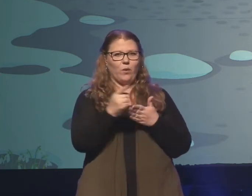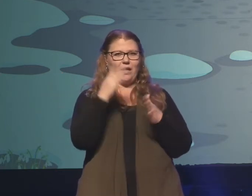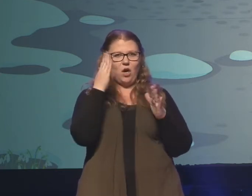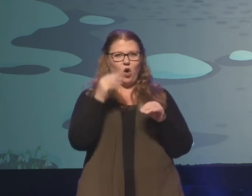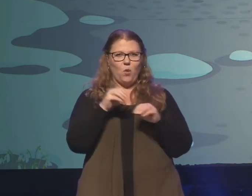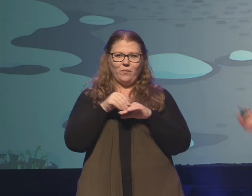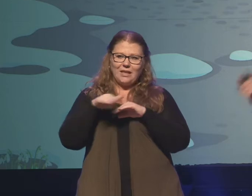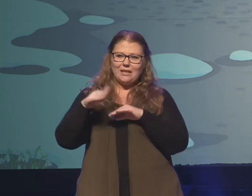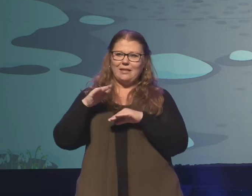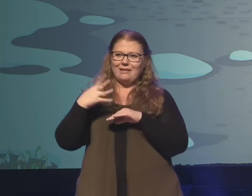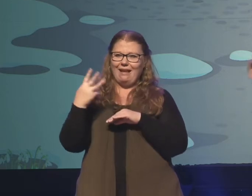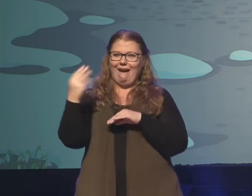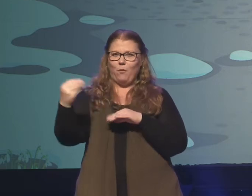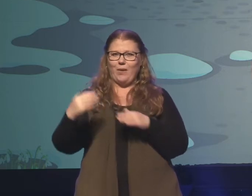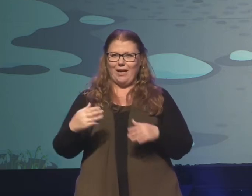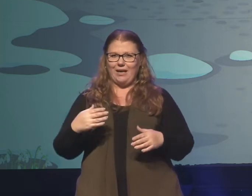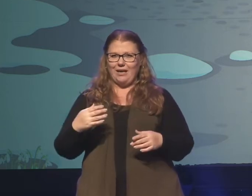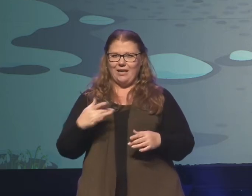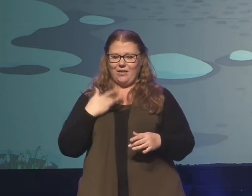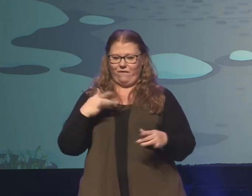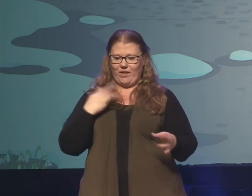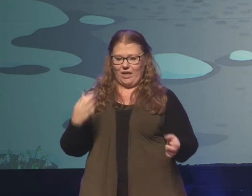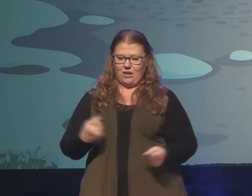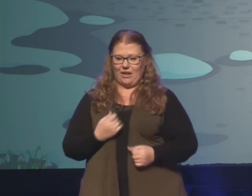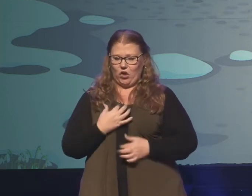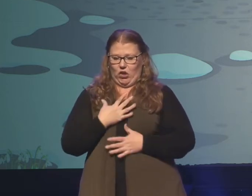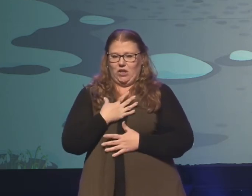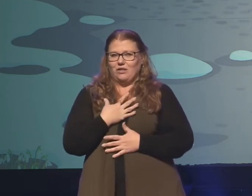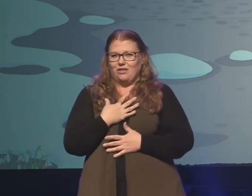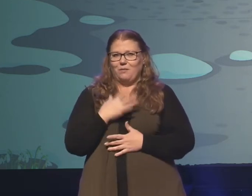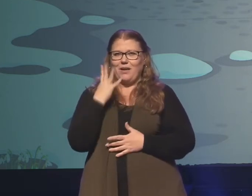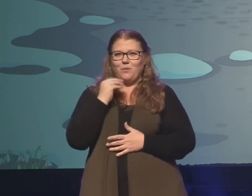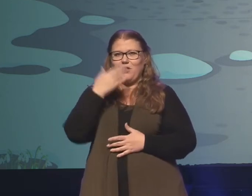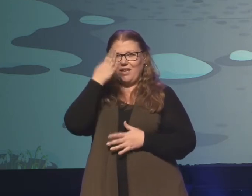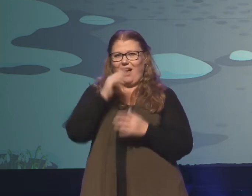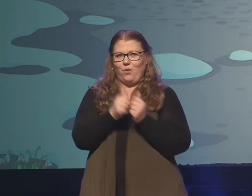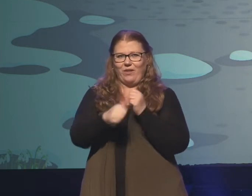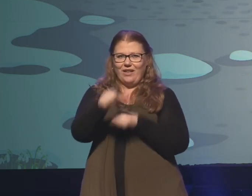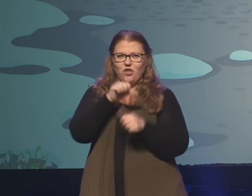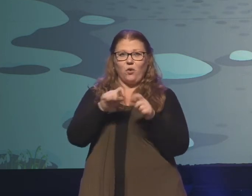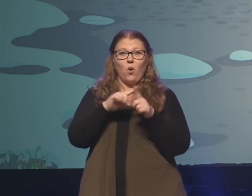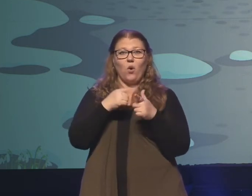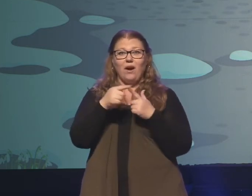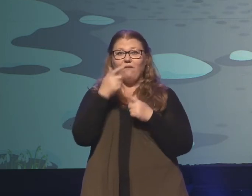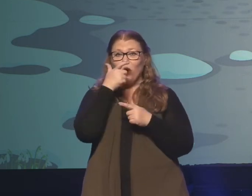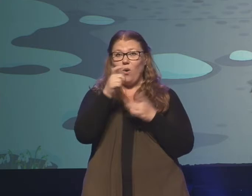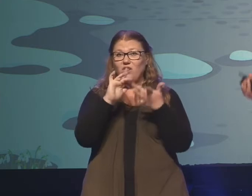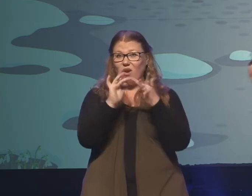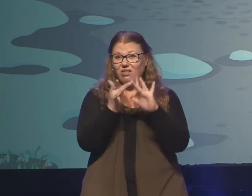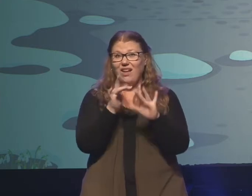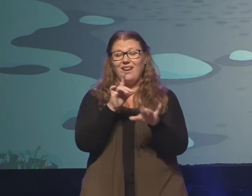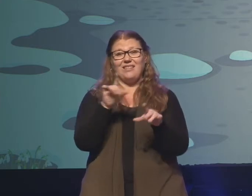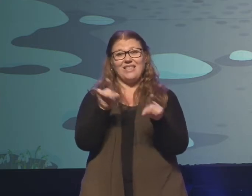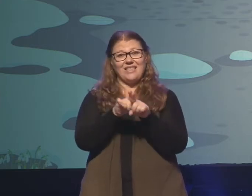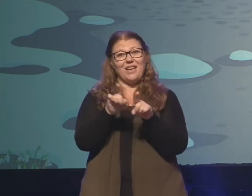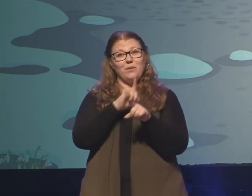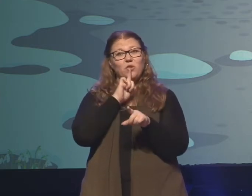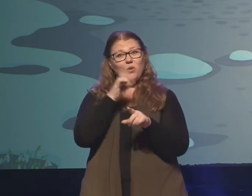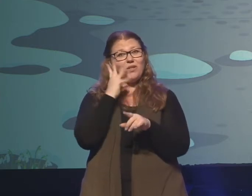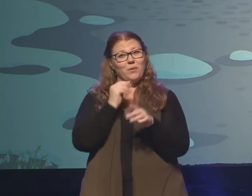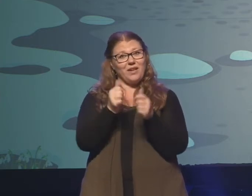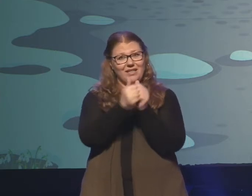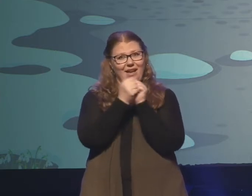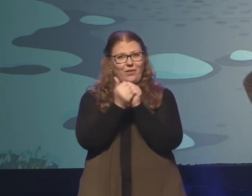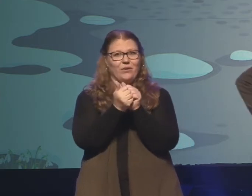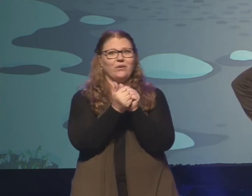being encouraged by having been together and experienced God with one another. Or if you're tuning in online, the same is true, experiencing it